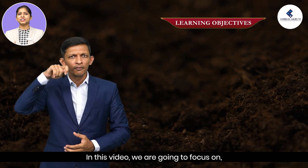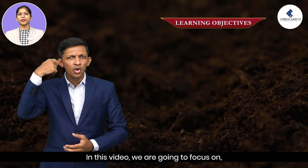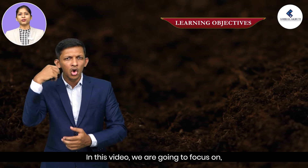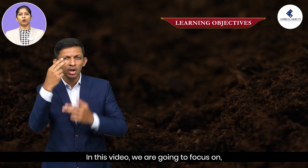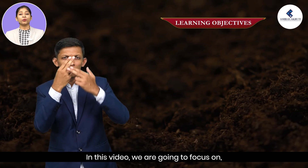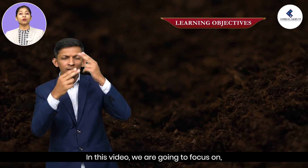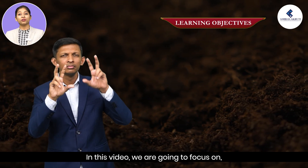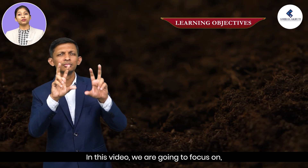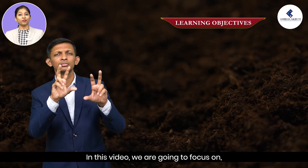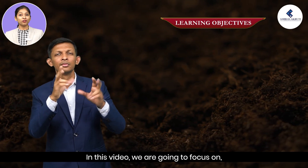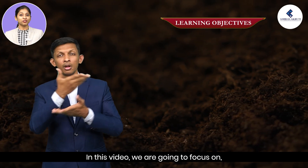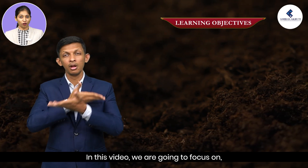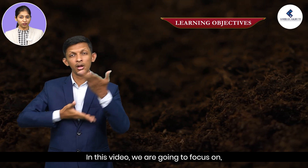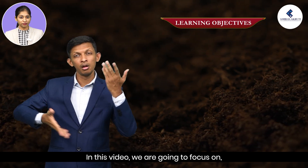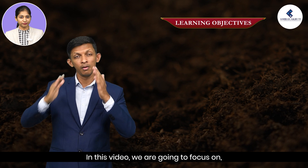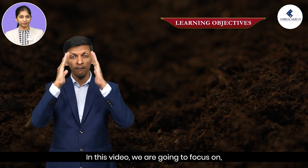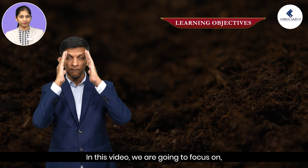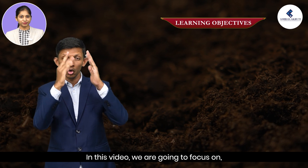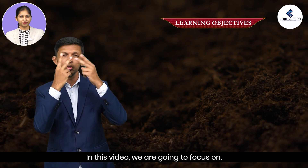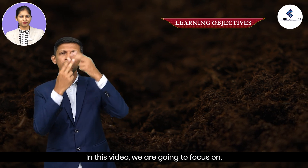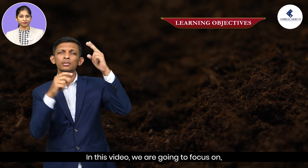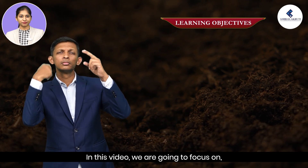In this video, we are going to focus on